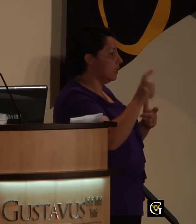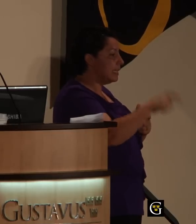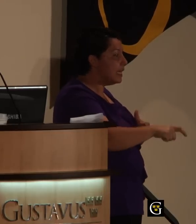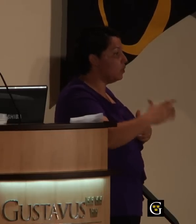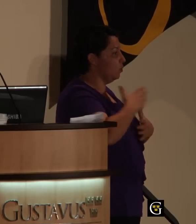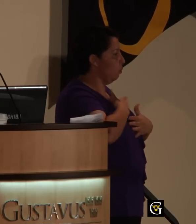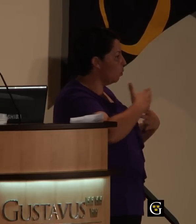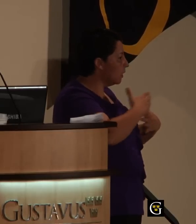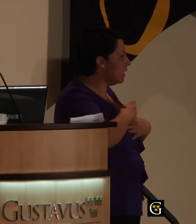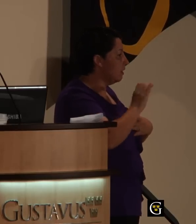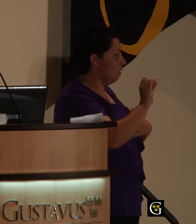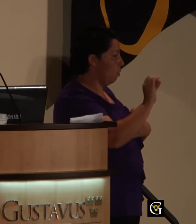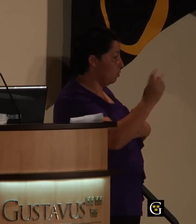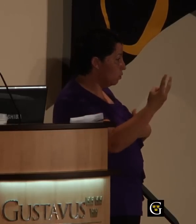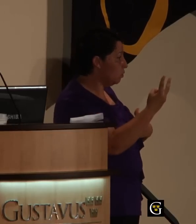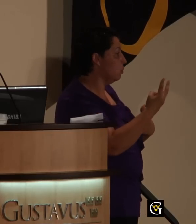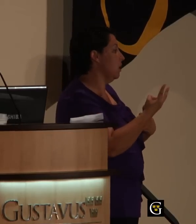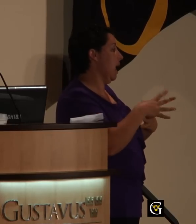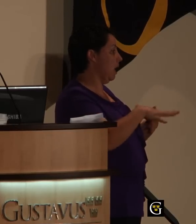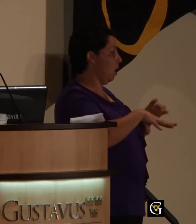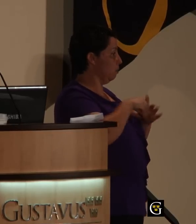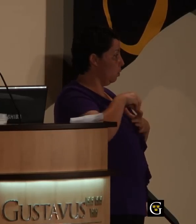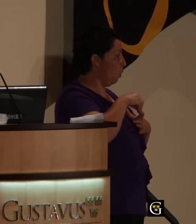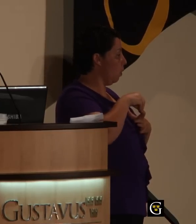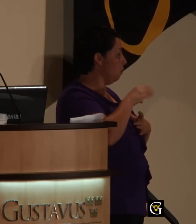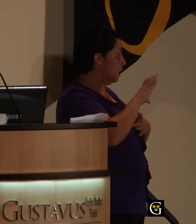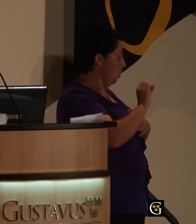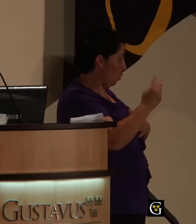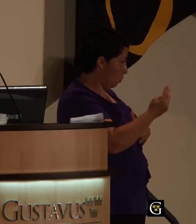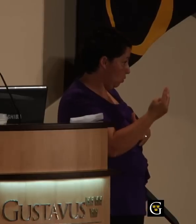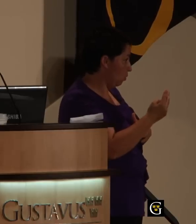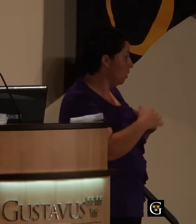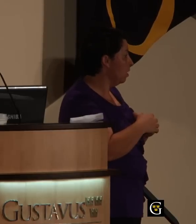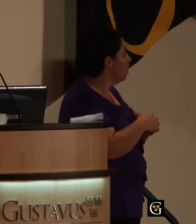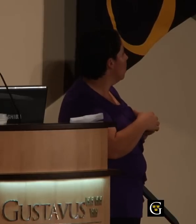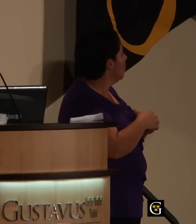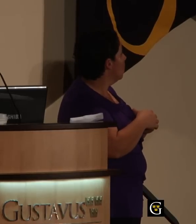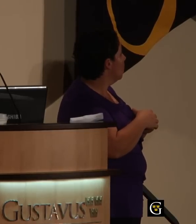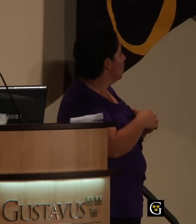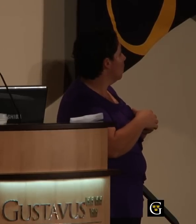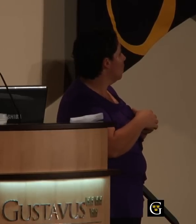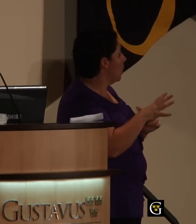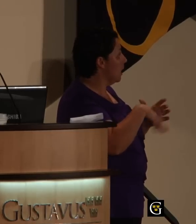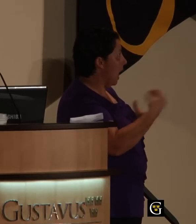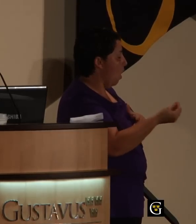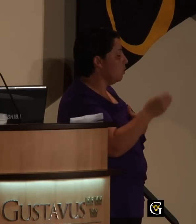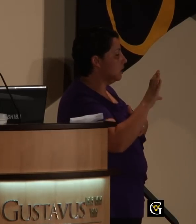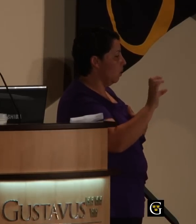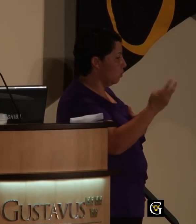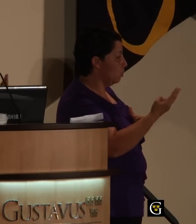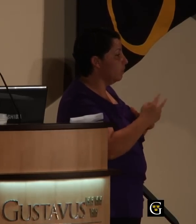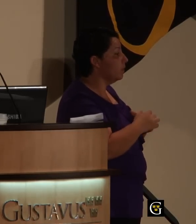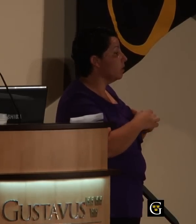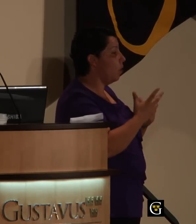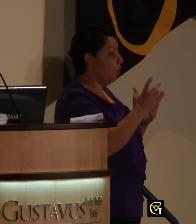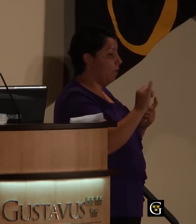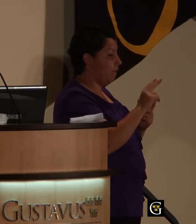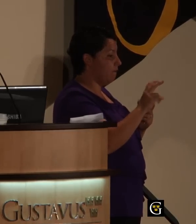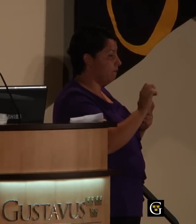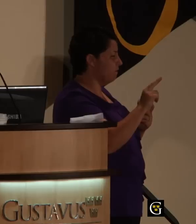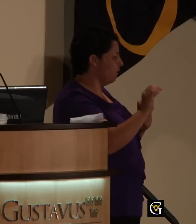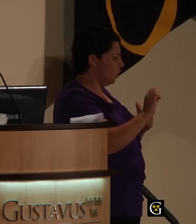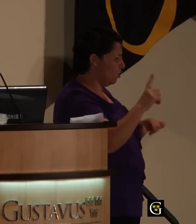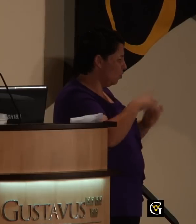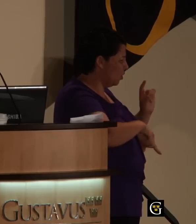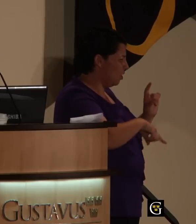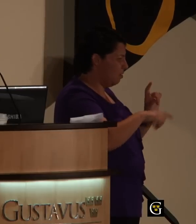carbon dioxide. He correctly predicted the phenomenon of weightlessness. So even though Verne didn't know and couldn't know